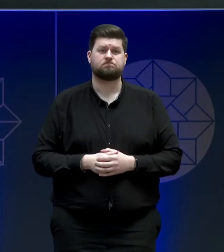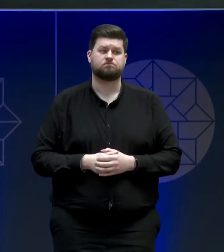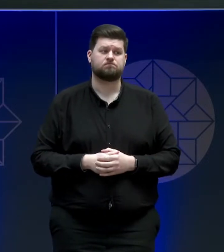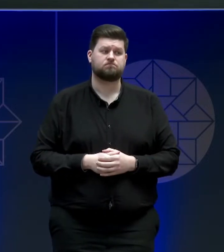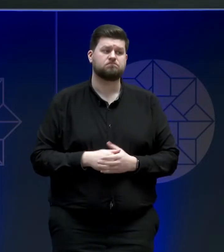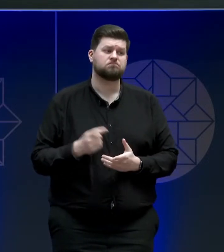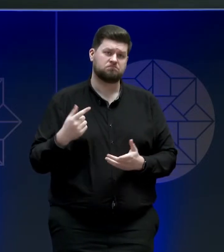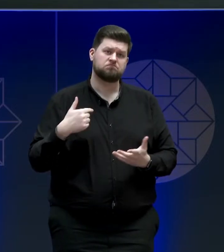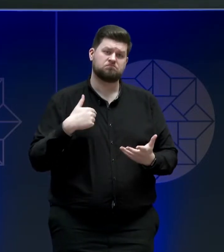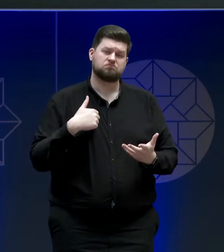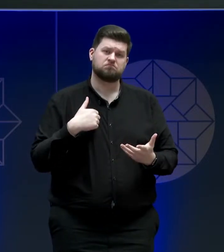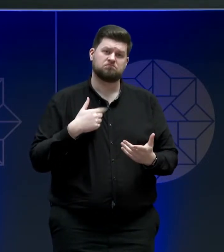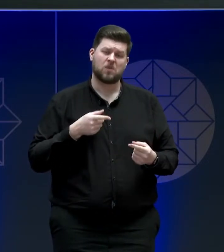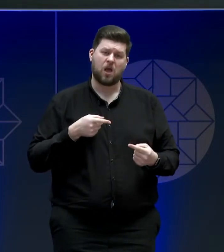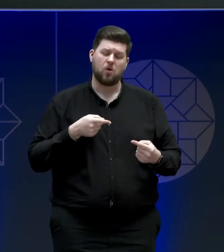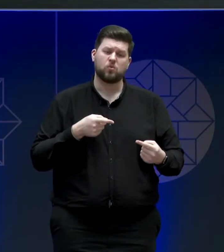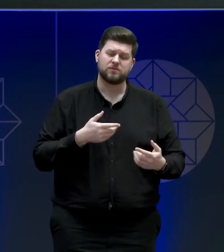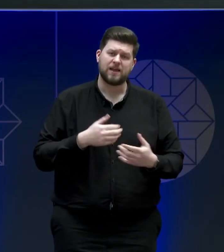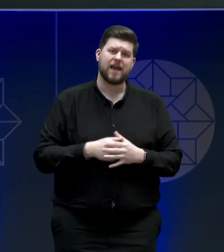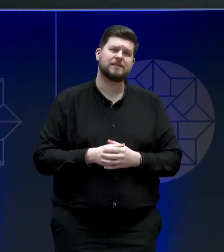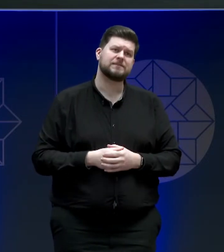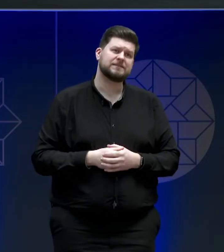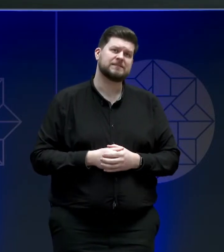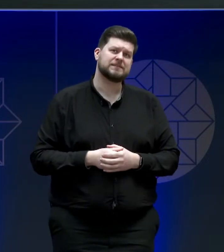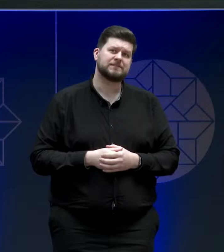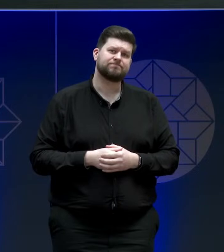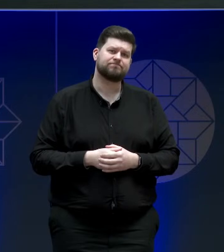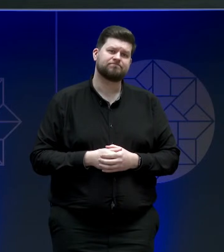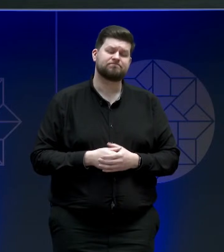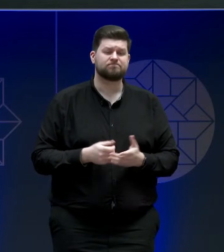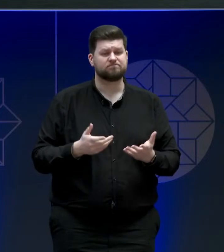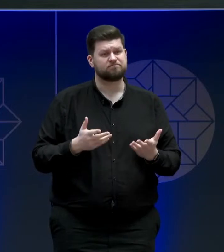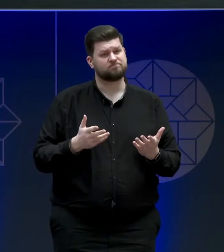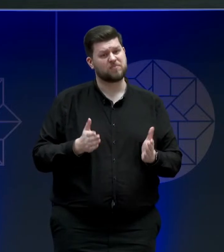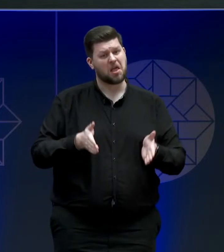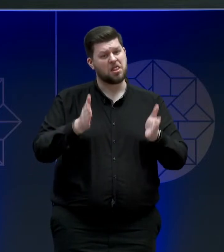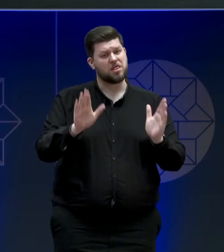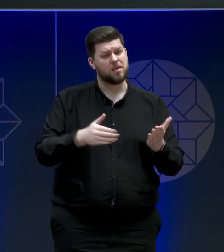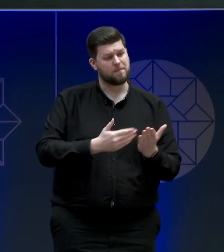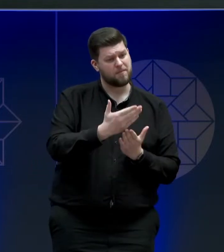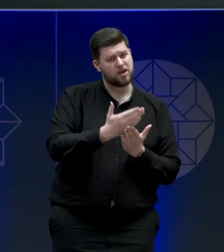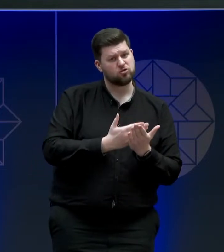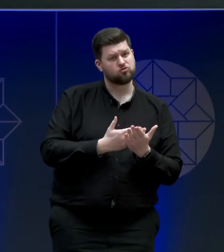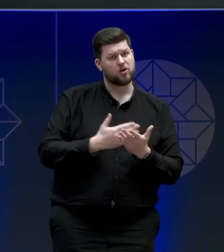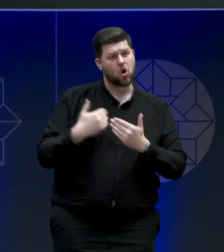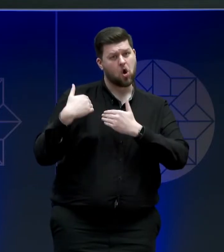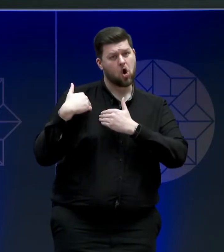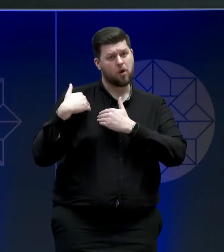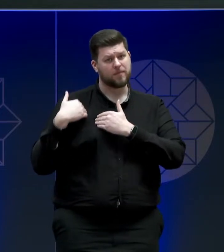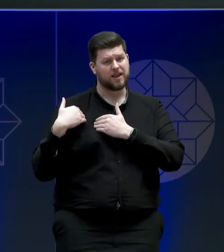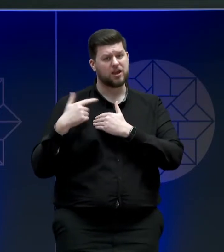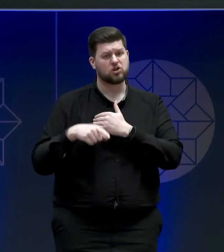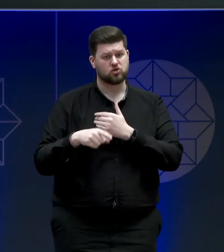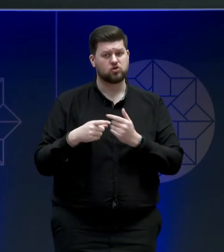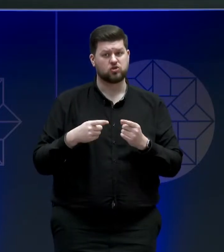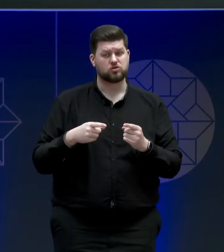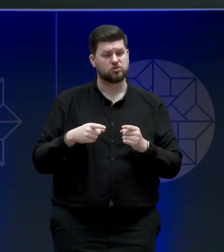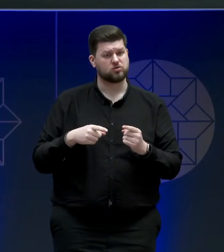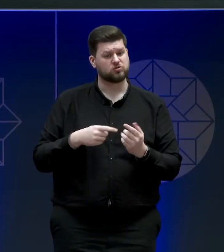I would contend that the mandatory obligation to report these issues, Peter,